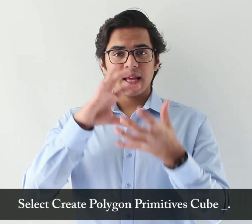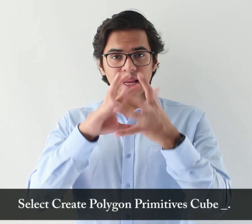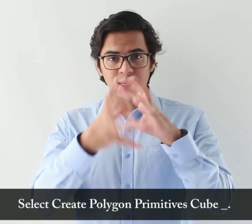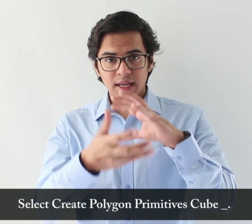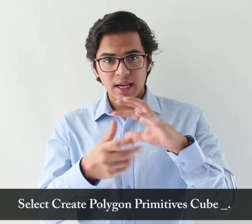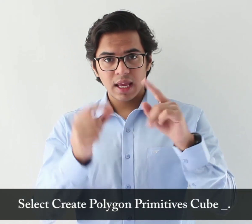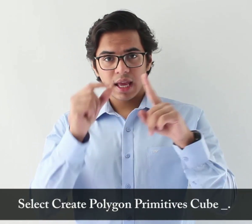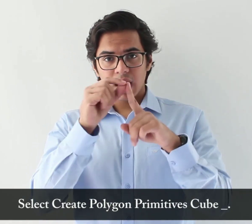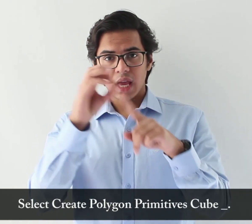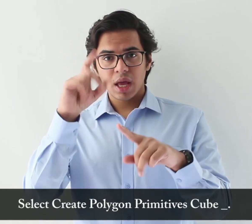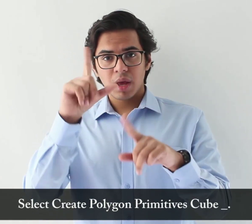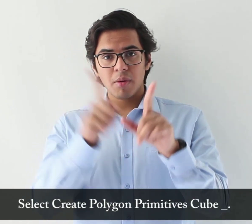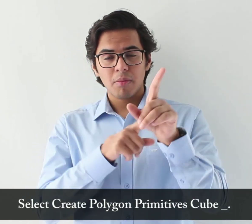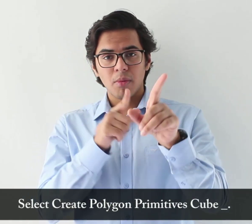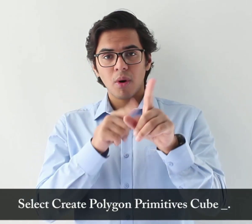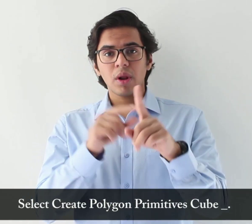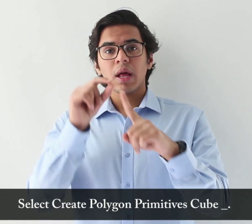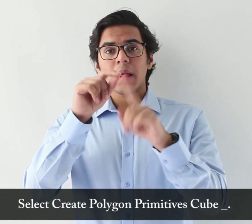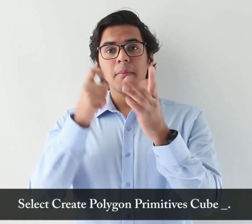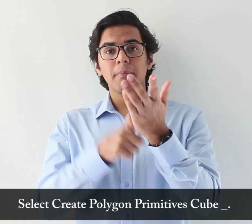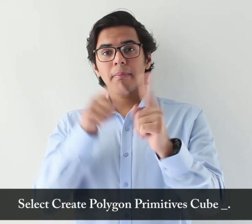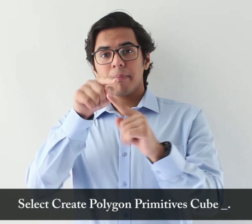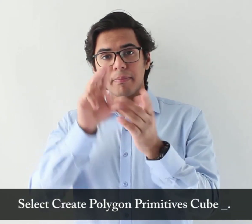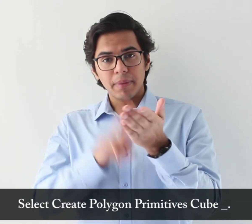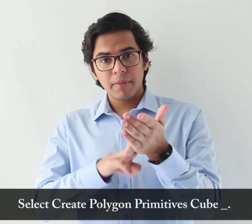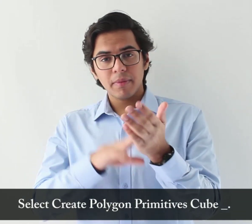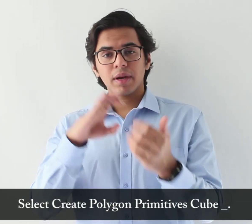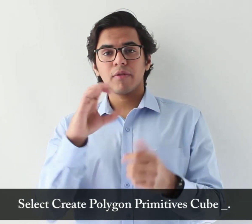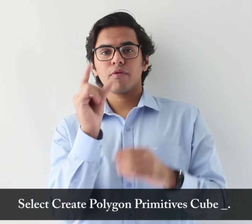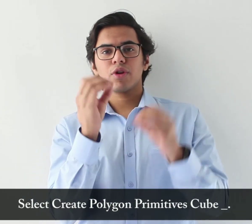Select Create Polygon Primitives Cube.